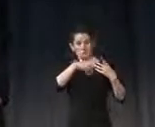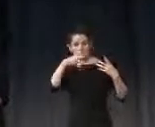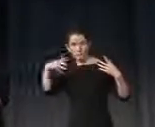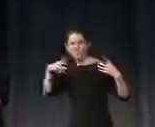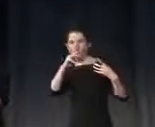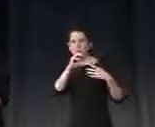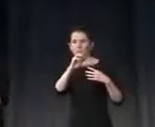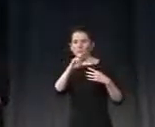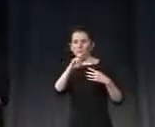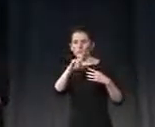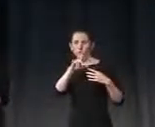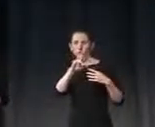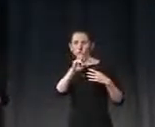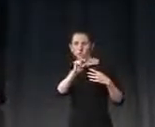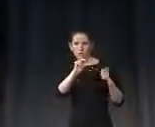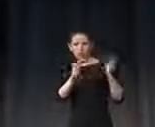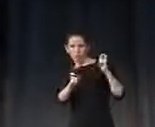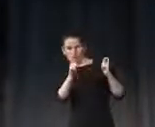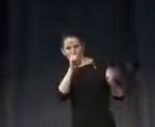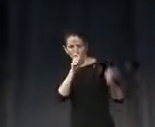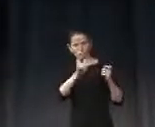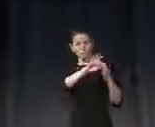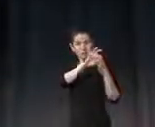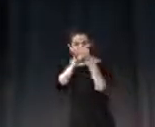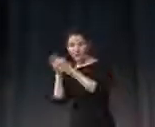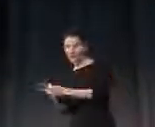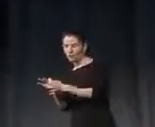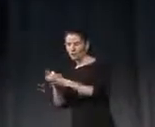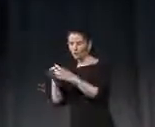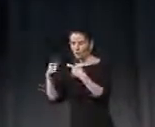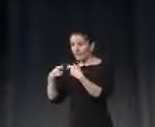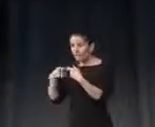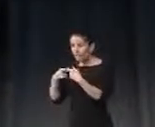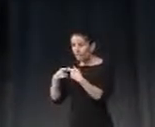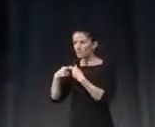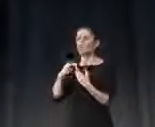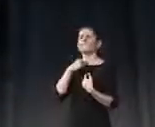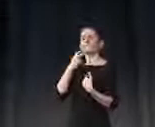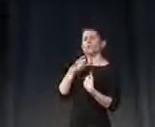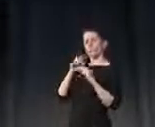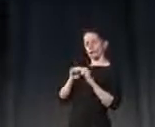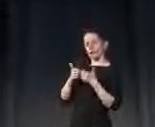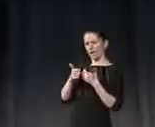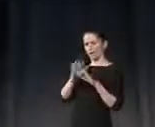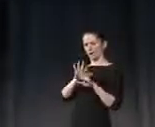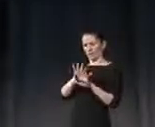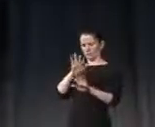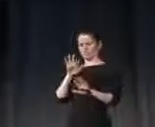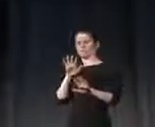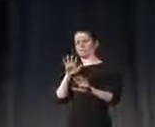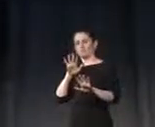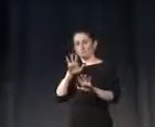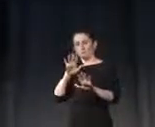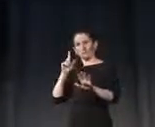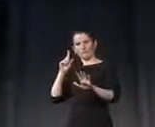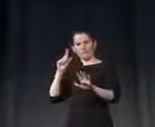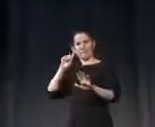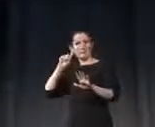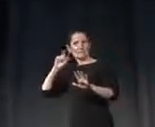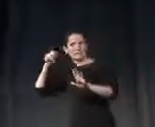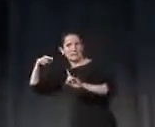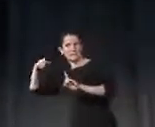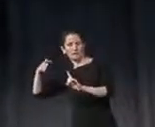in electronics? How has voice been extrapolated to signal? I'm going to give you a capsule history of